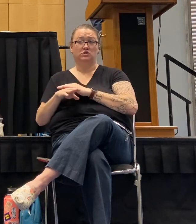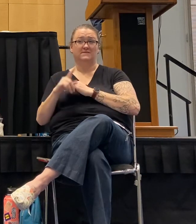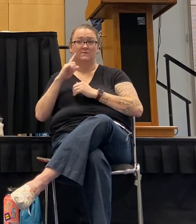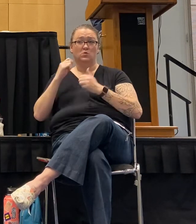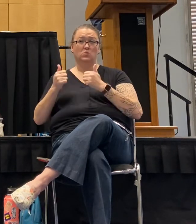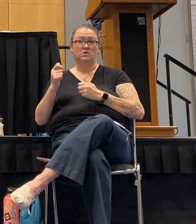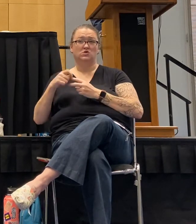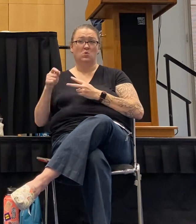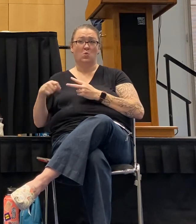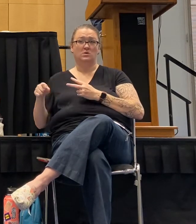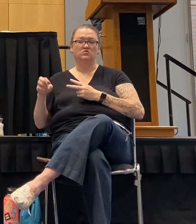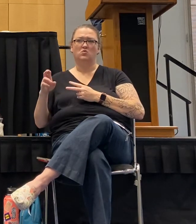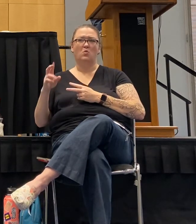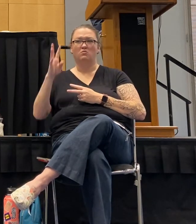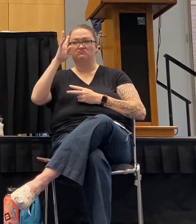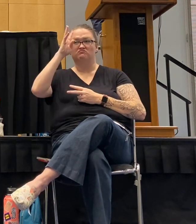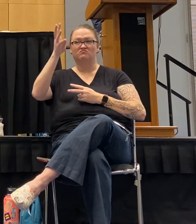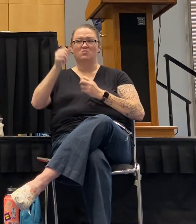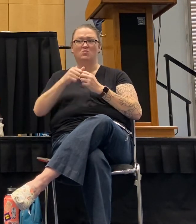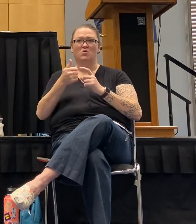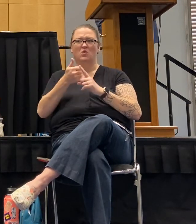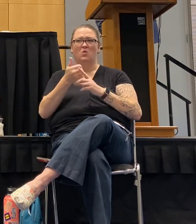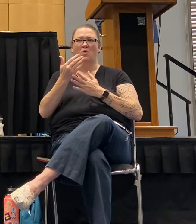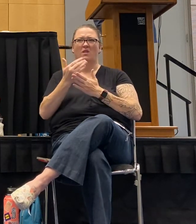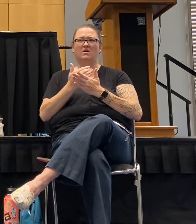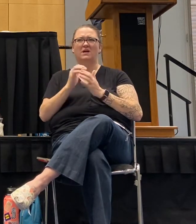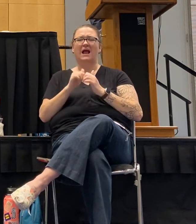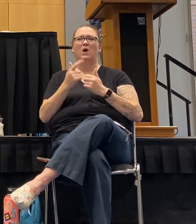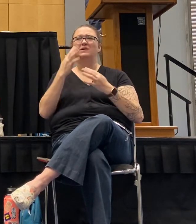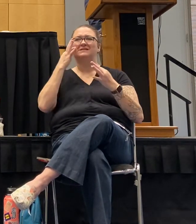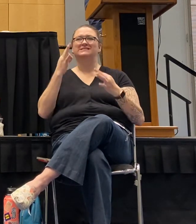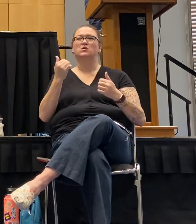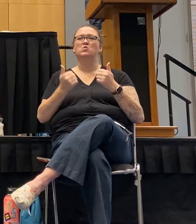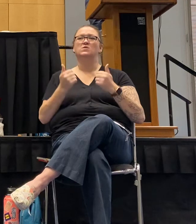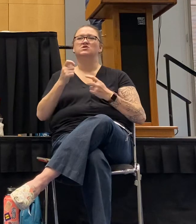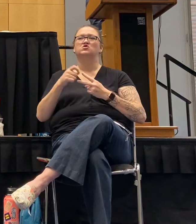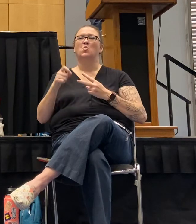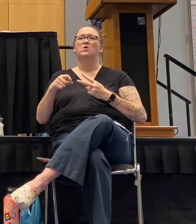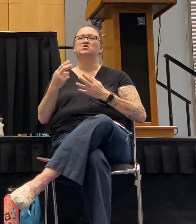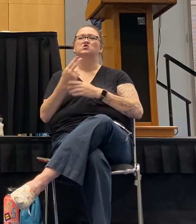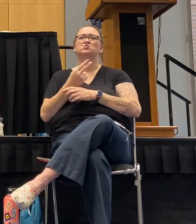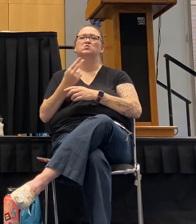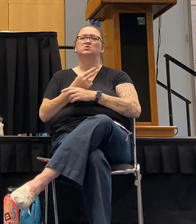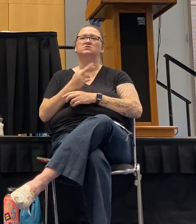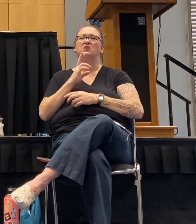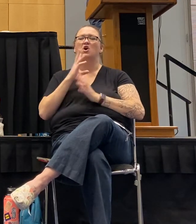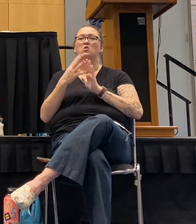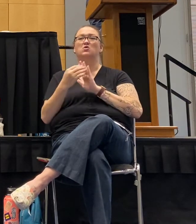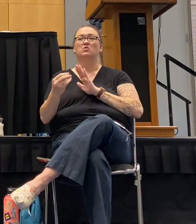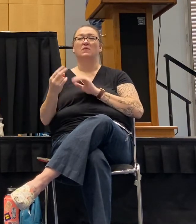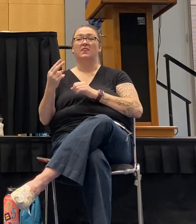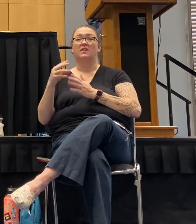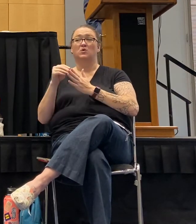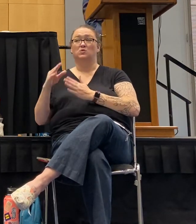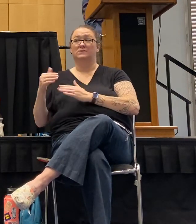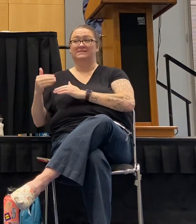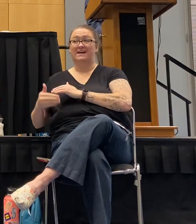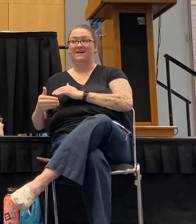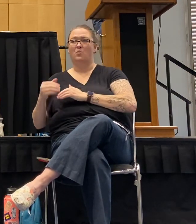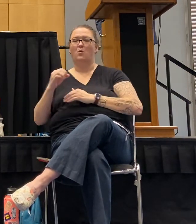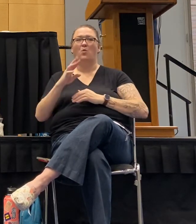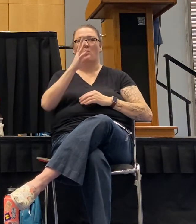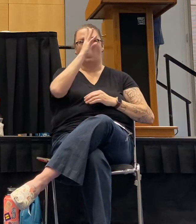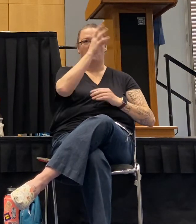scores you use, or did you come up with your own list? So yes, how do you decide which scores to use? Are you mimicking the student side, or you come up with your